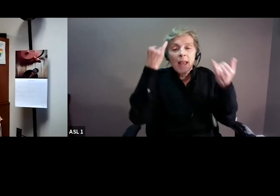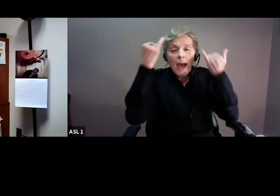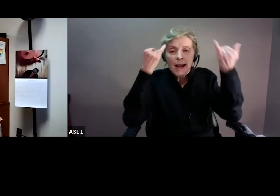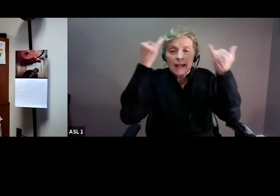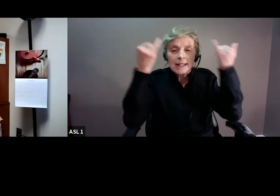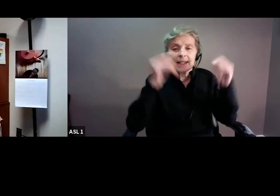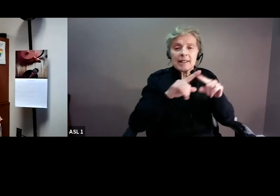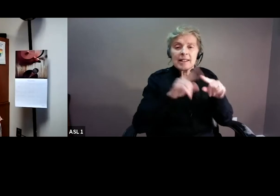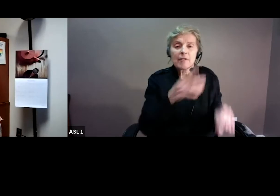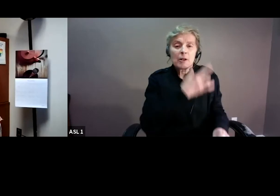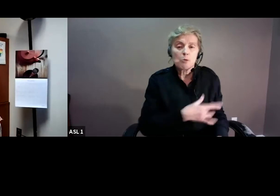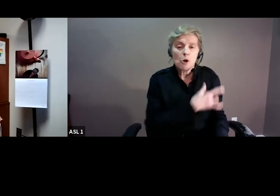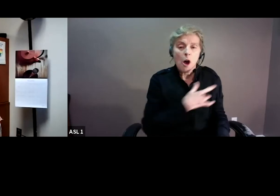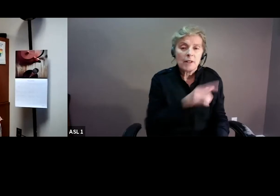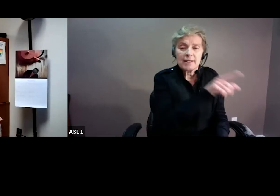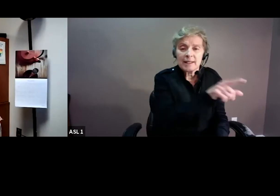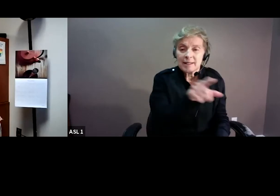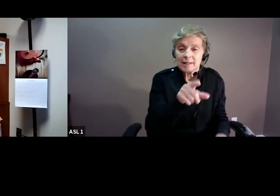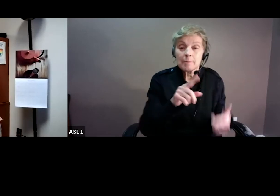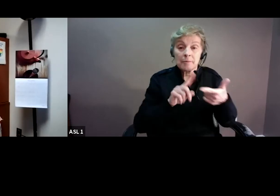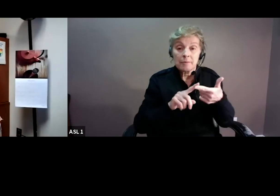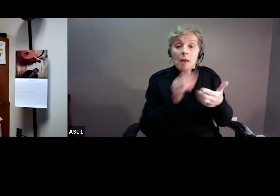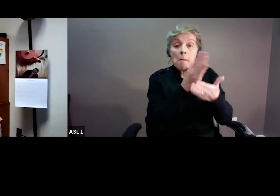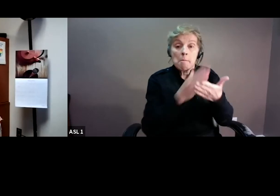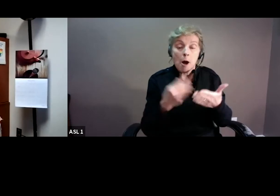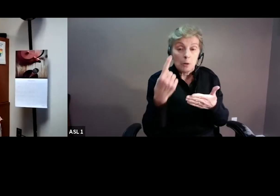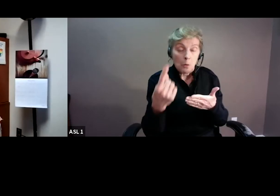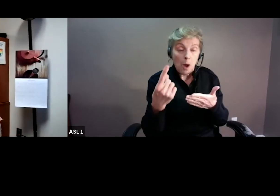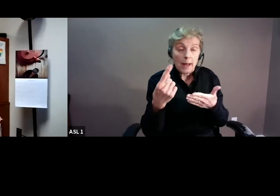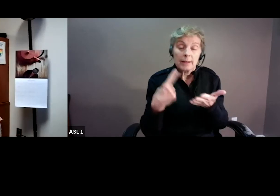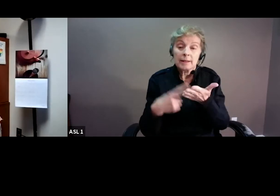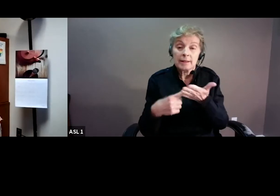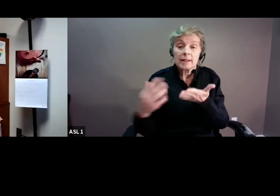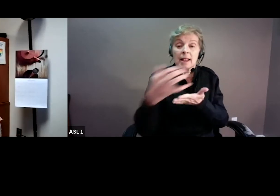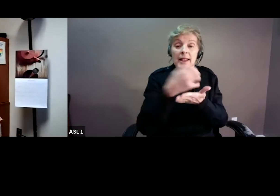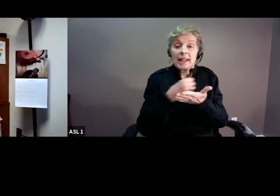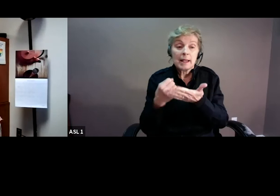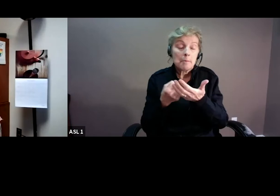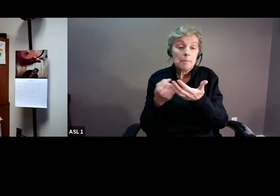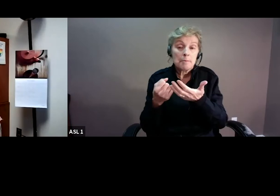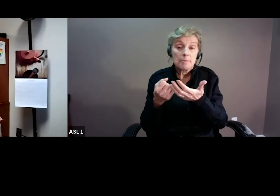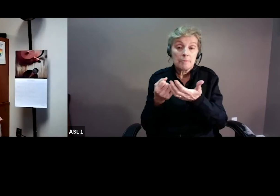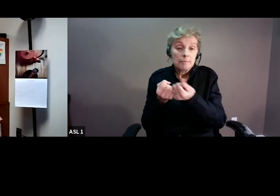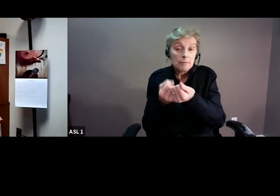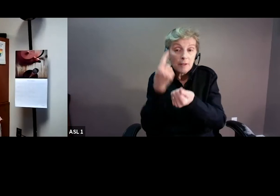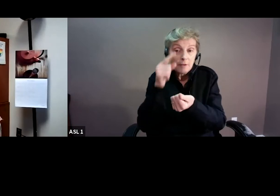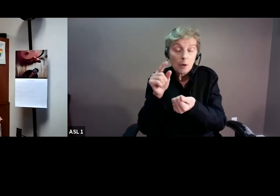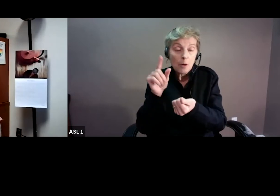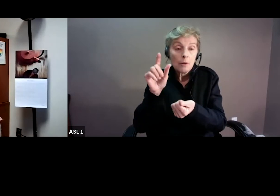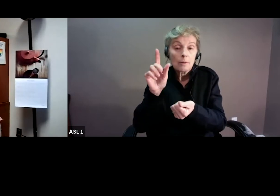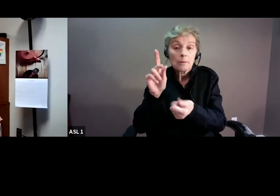provinces, had part one of the discussions about income security for persons with disability, heard,